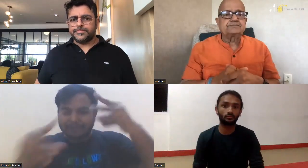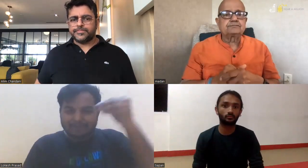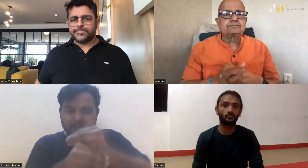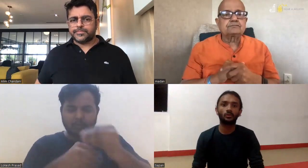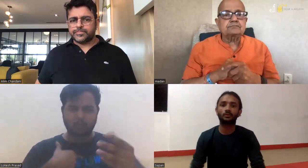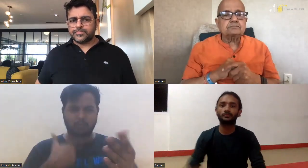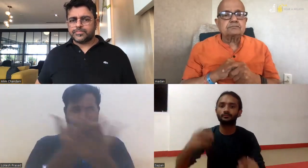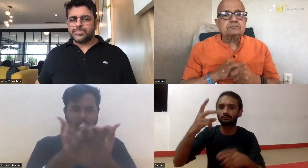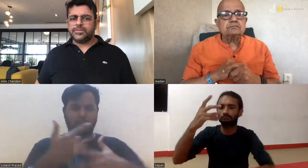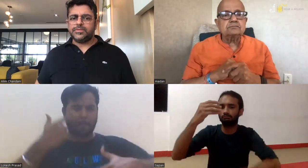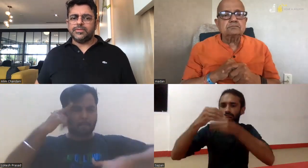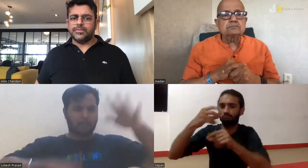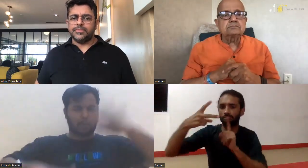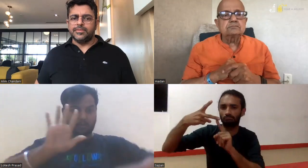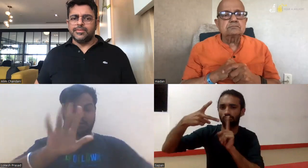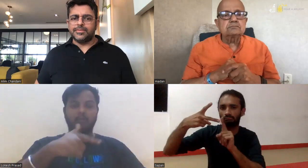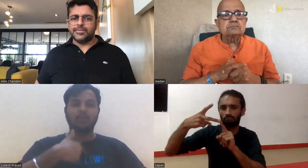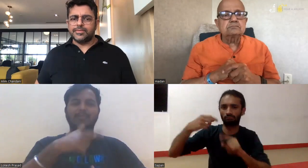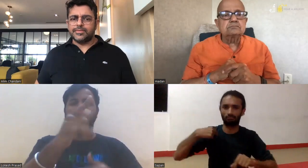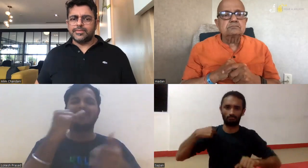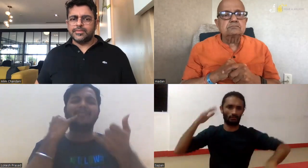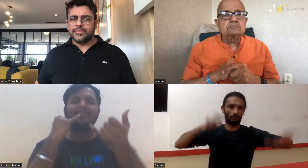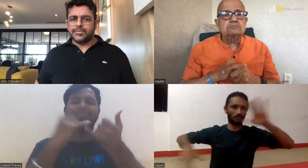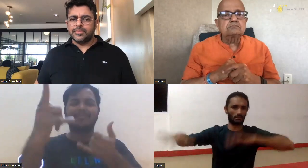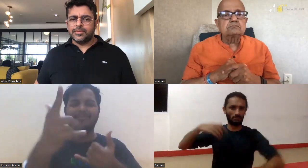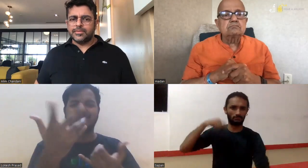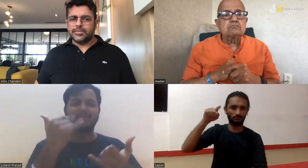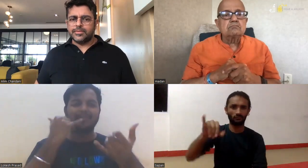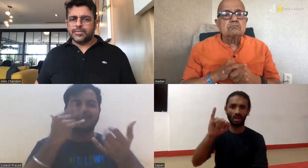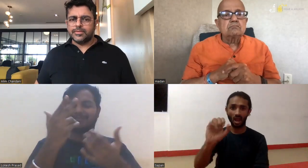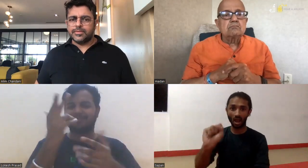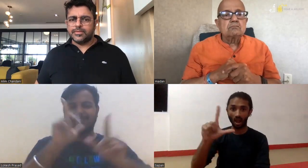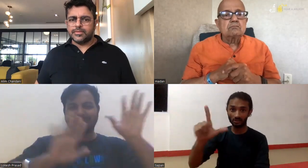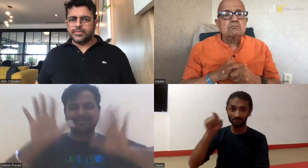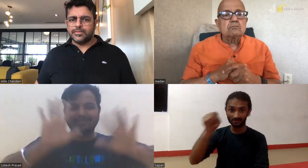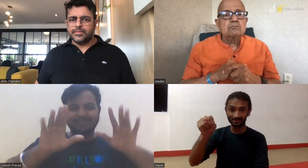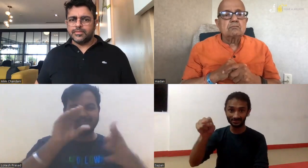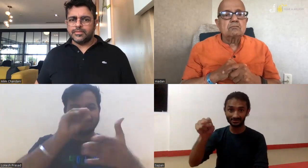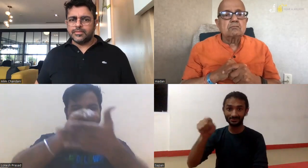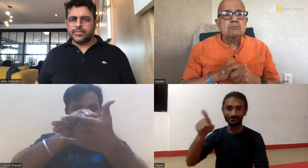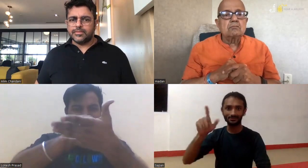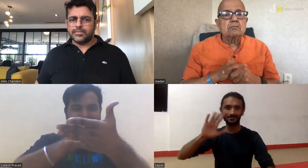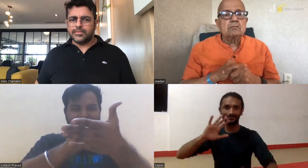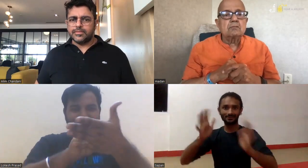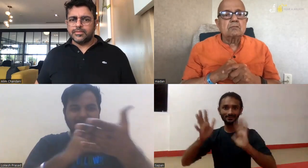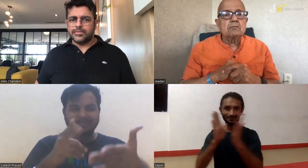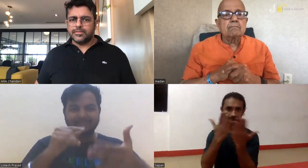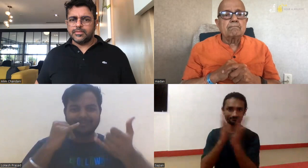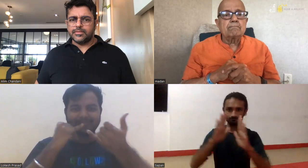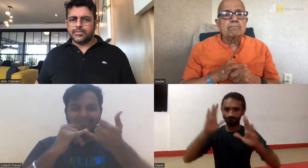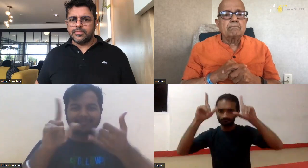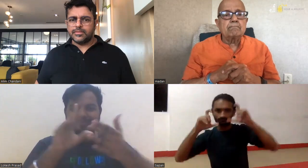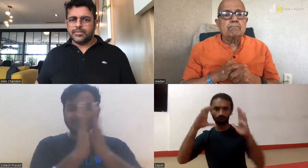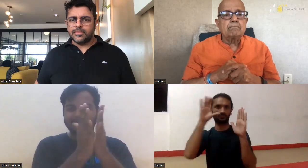yeah, they're all working north, south, and I mean, it can't work like, like